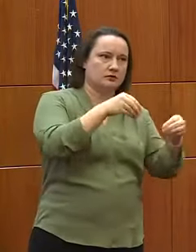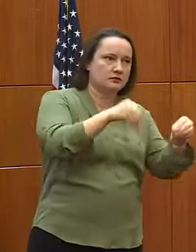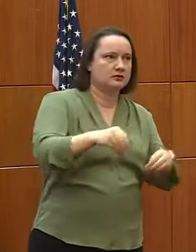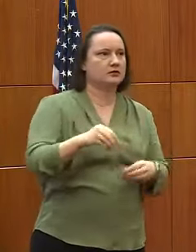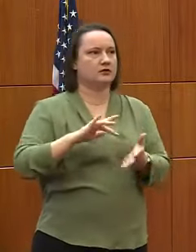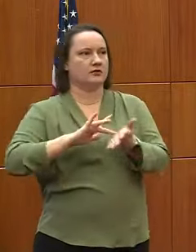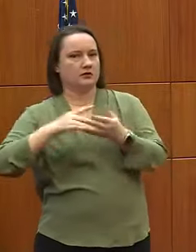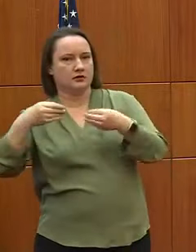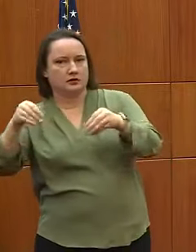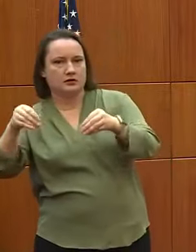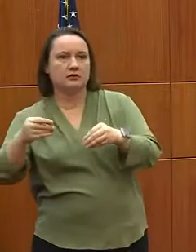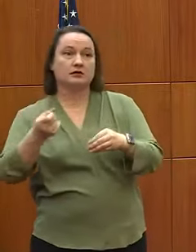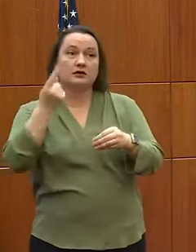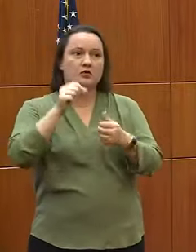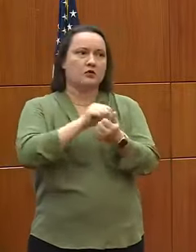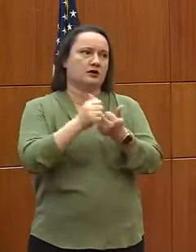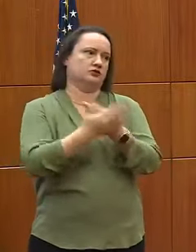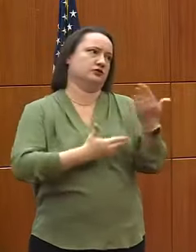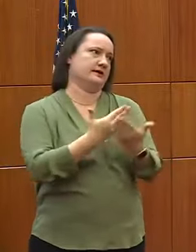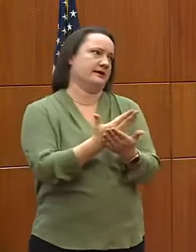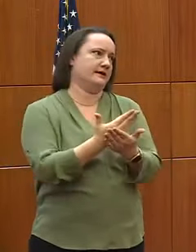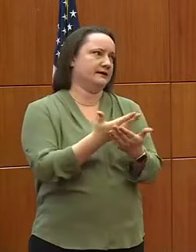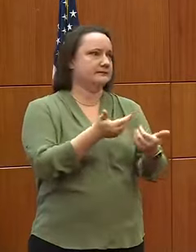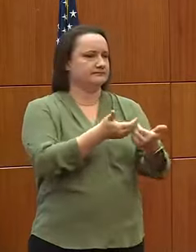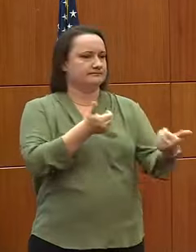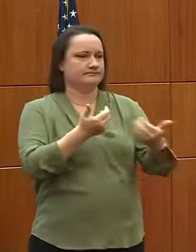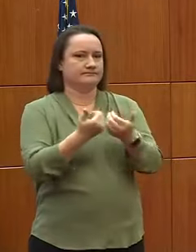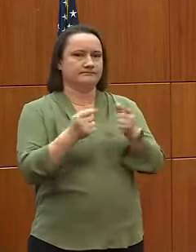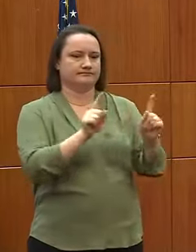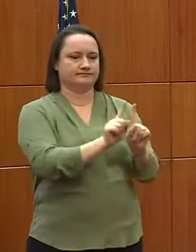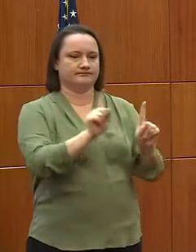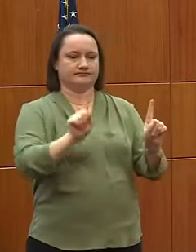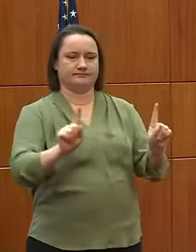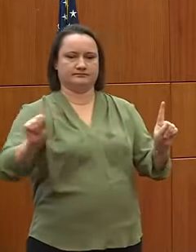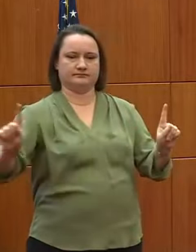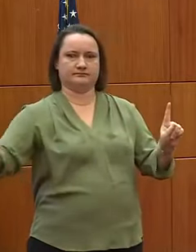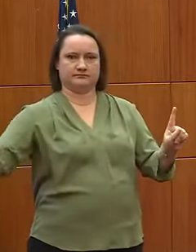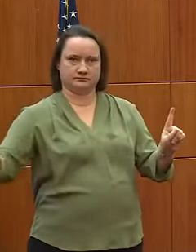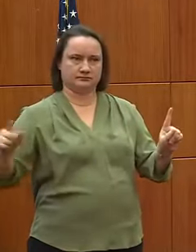but wash your hands and keep a distance between you and other people.